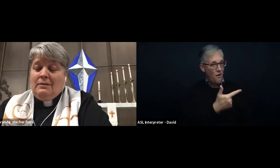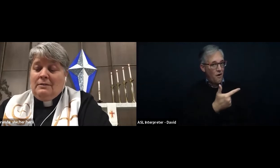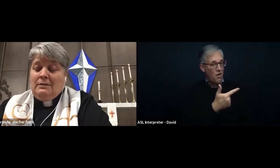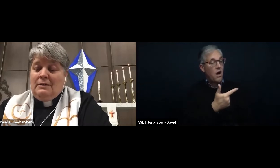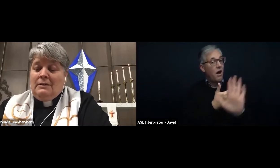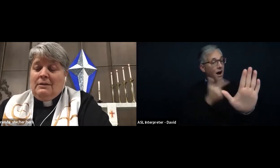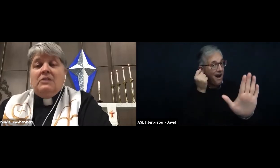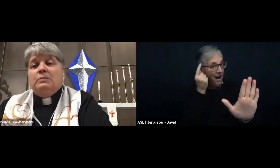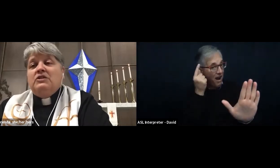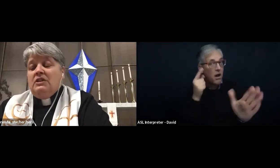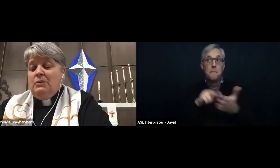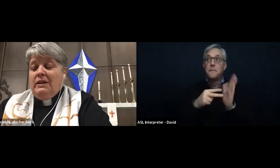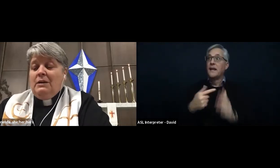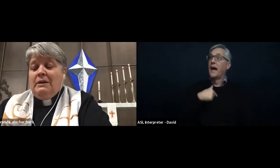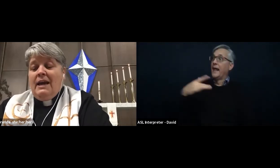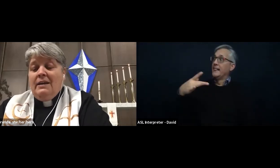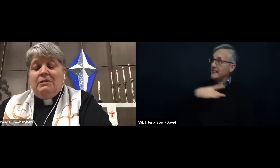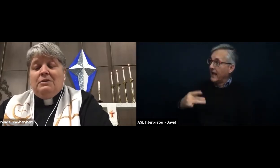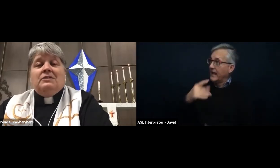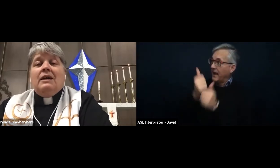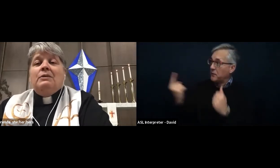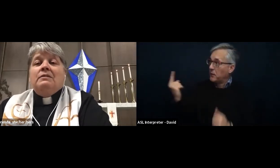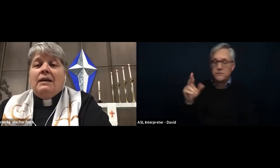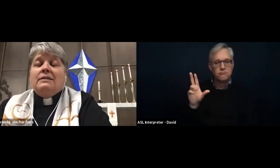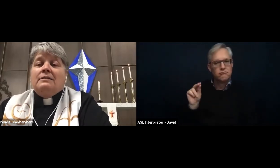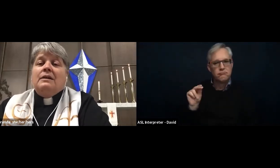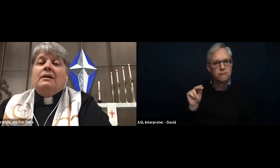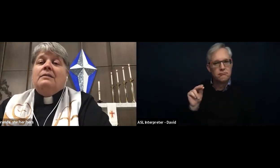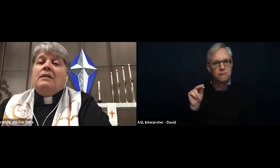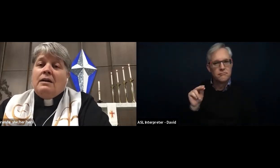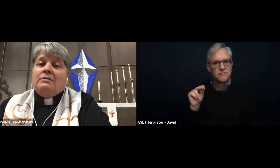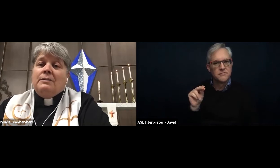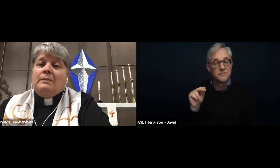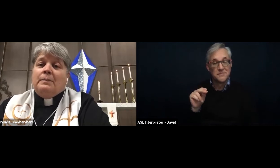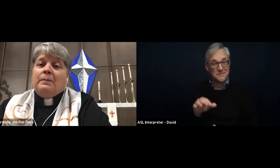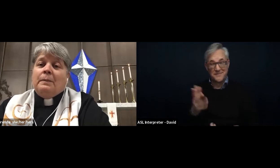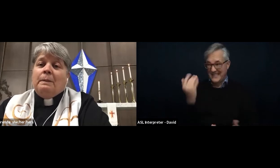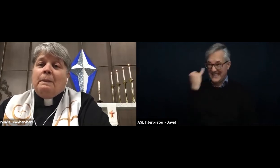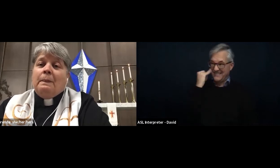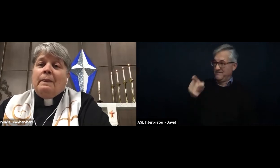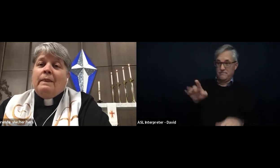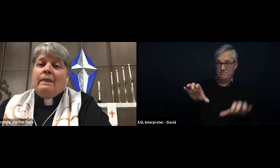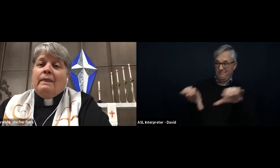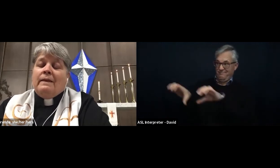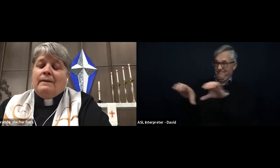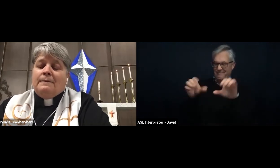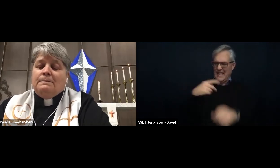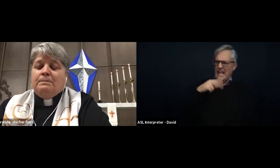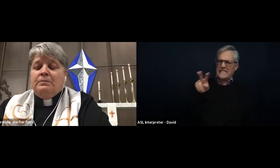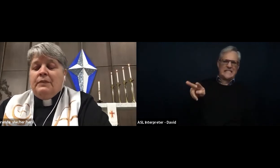everyone, especially when their behavior is not reflective of love.